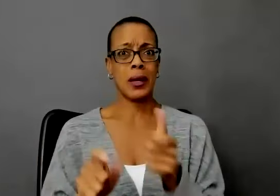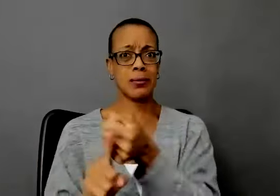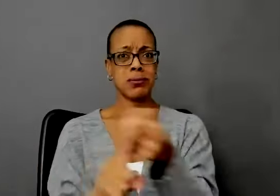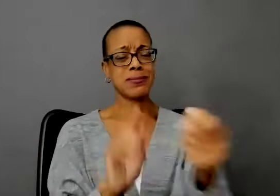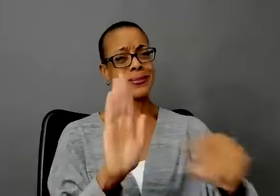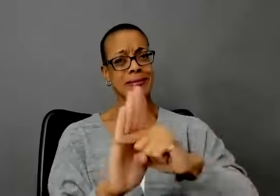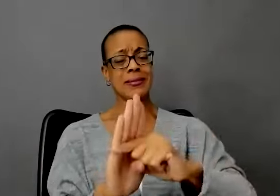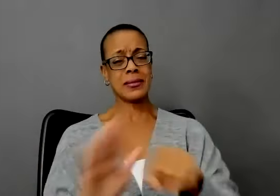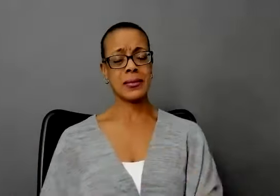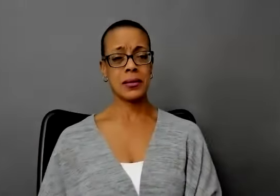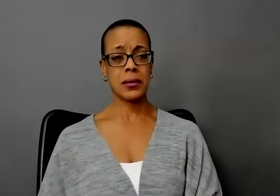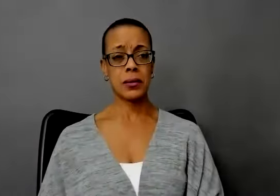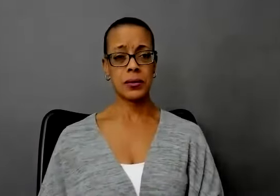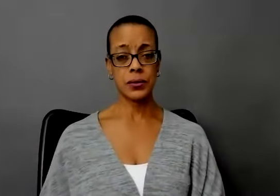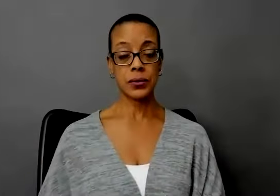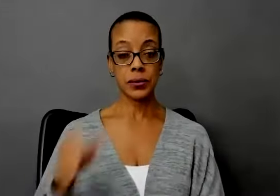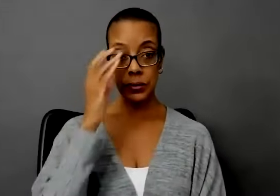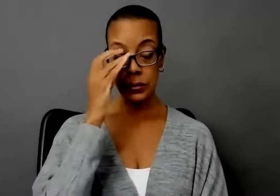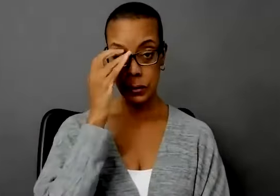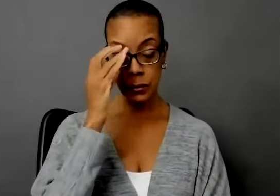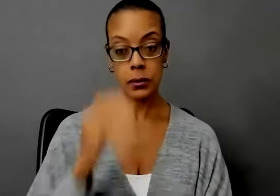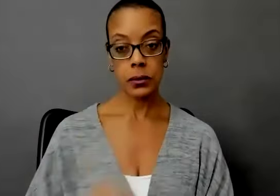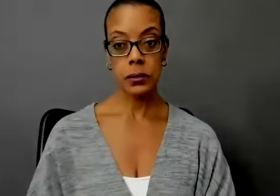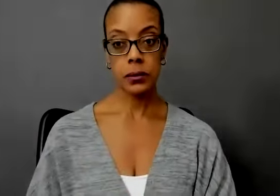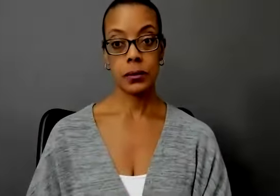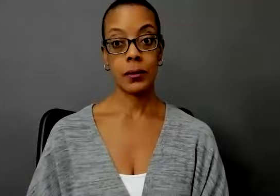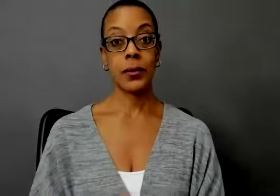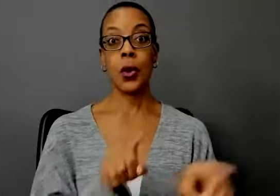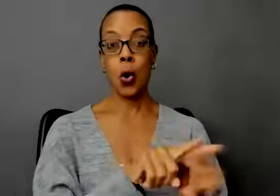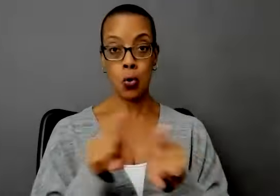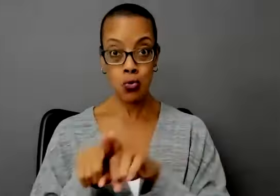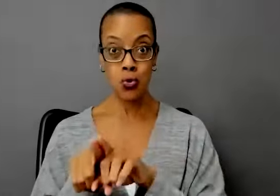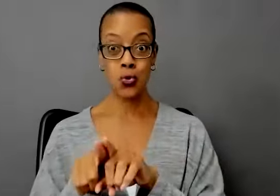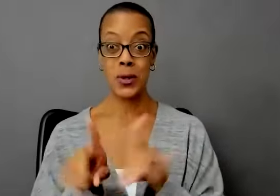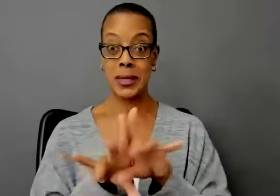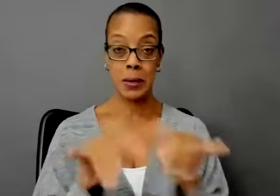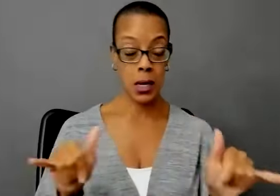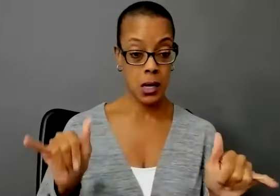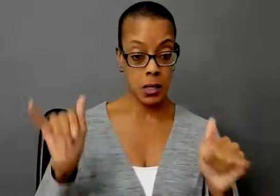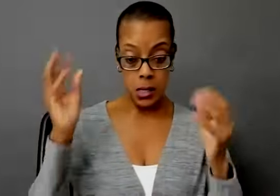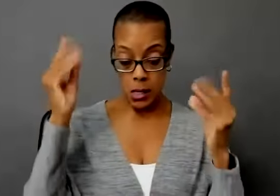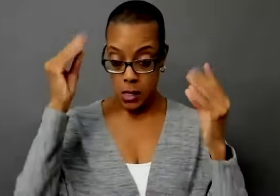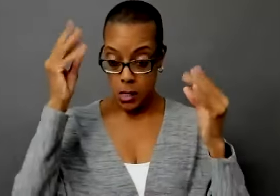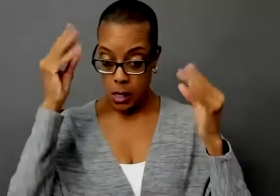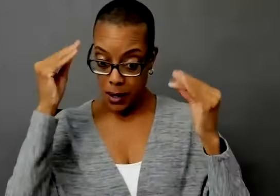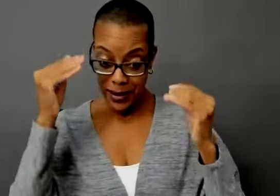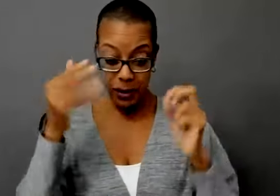You know, it was difficult also to contemplate the grueling path that we would face in legislative